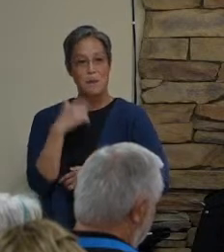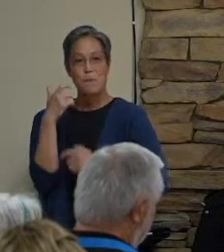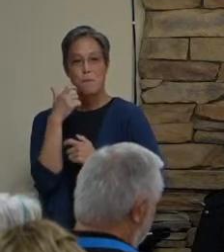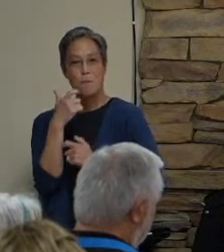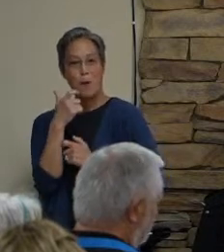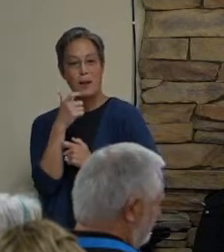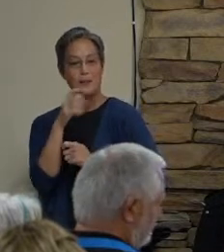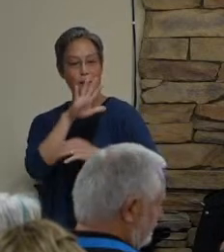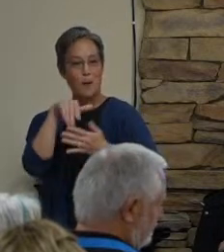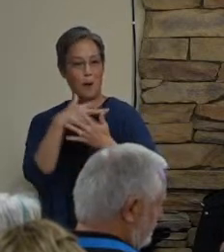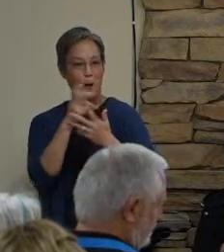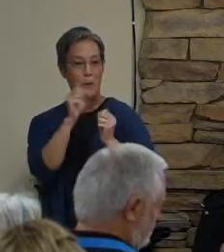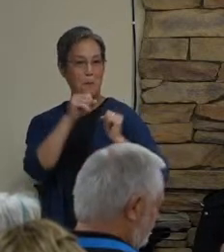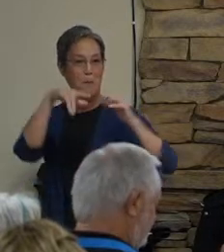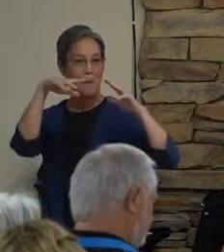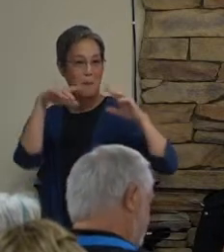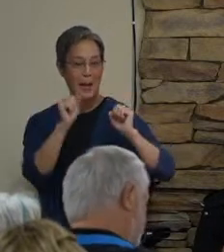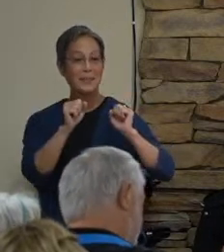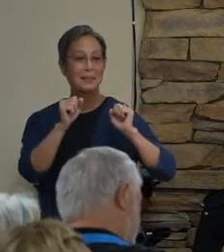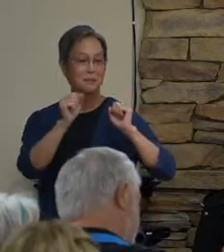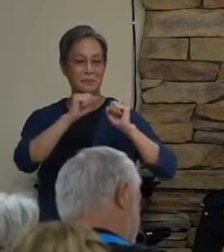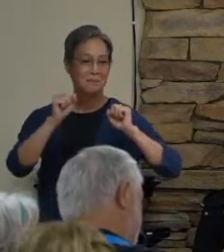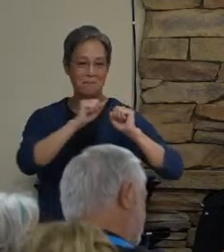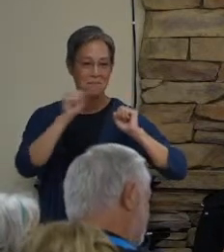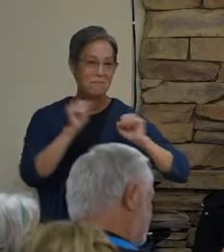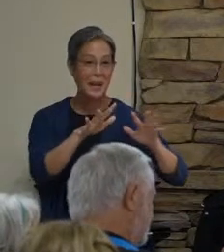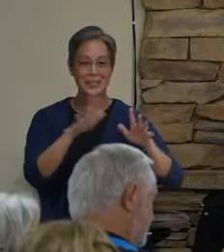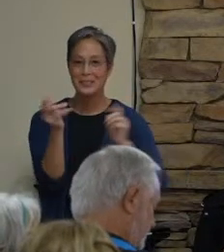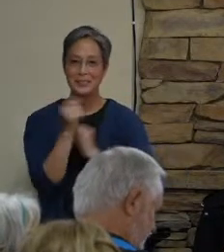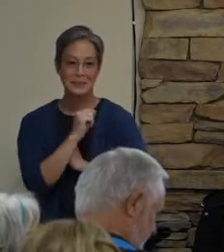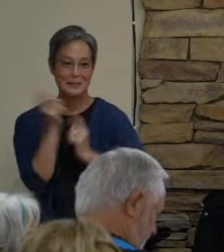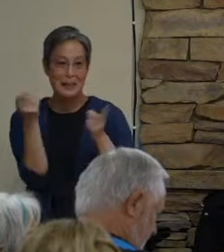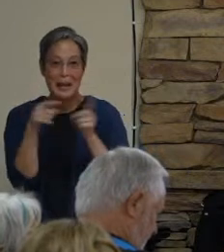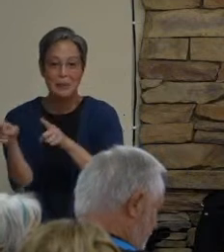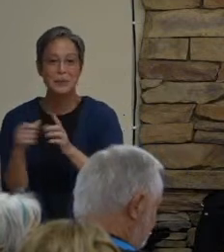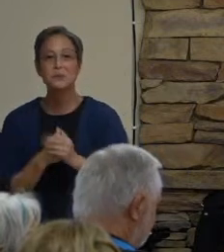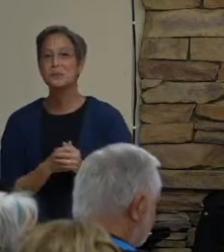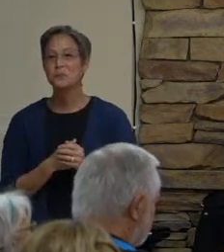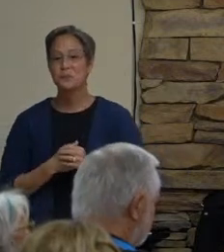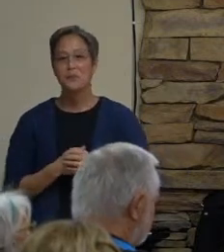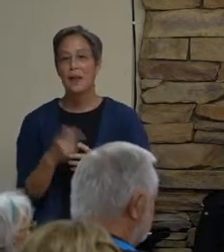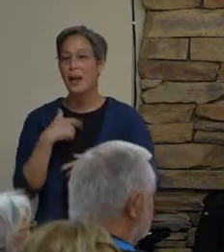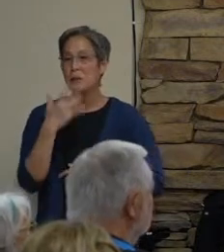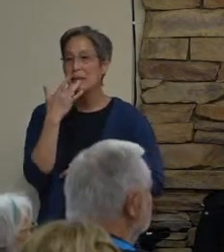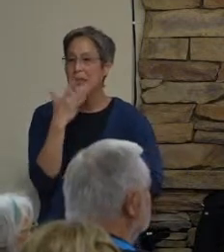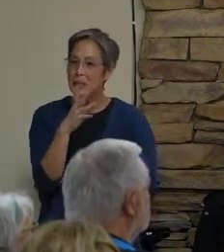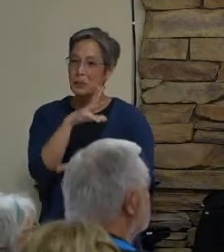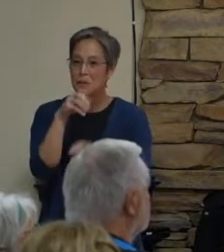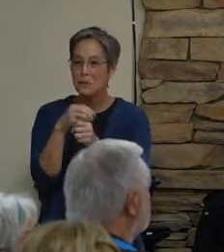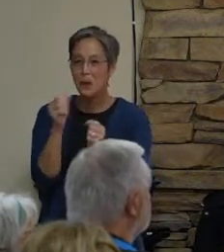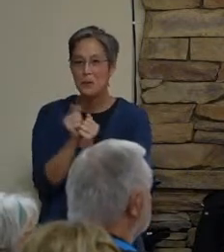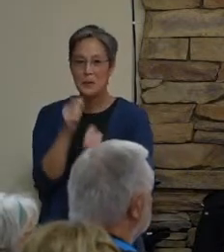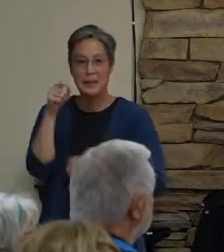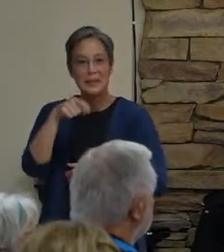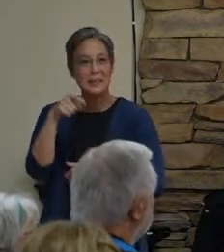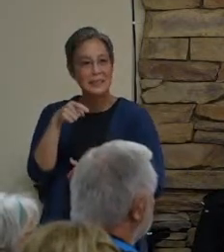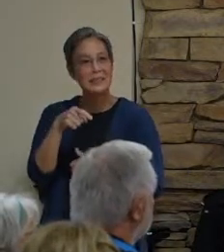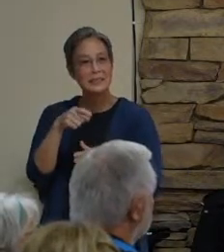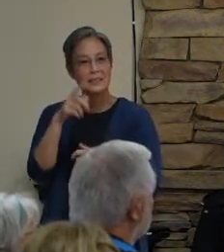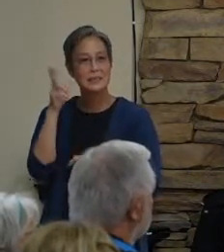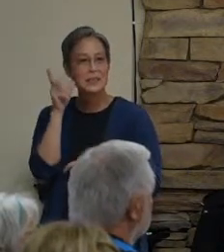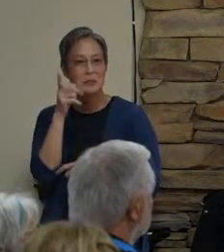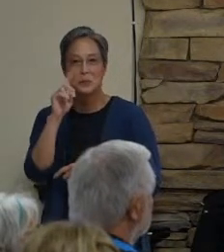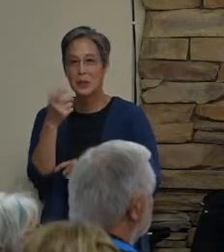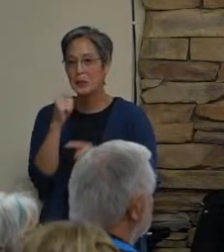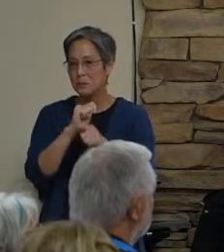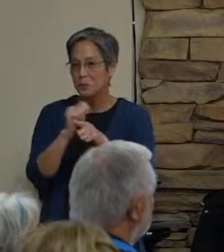magic unfold firsthand. I could not be happier that I was lucky enough to be a part of this hearing dog team